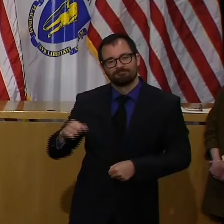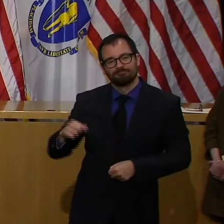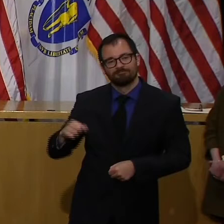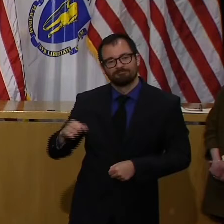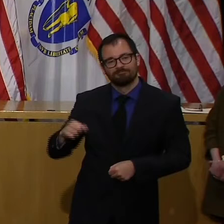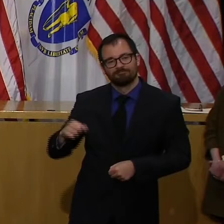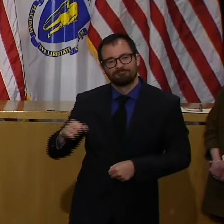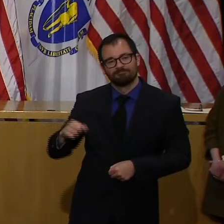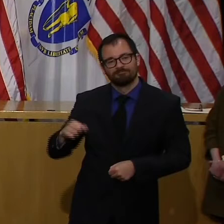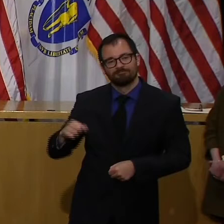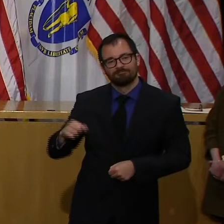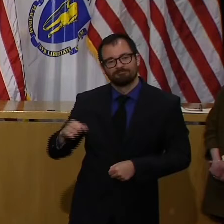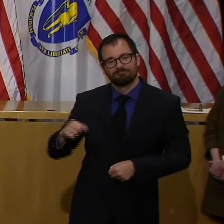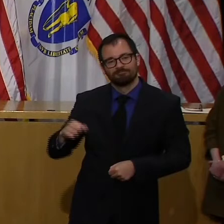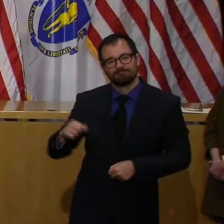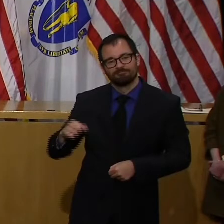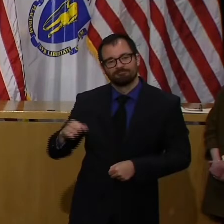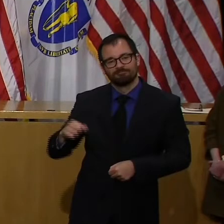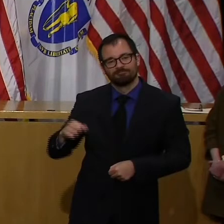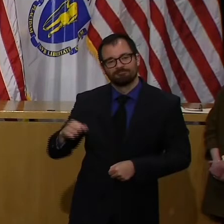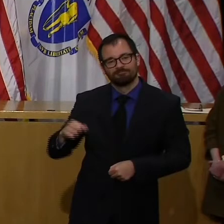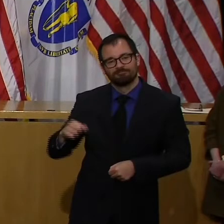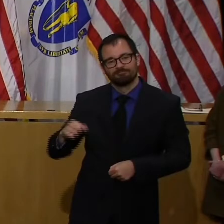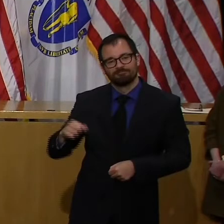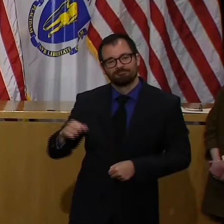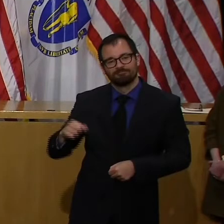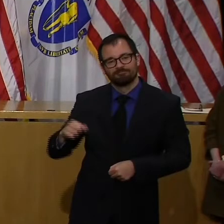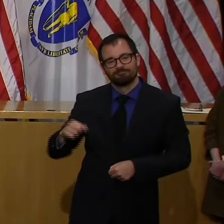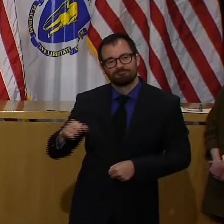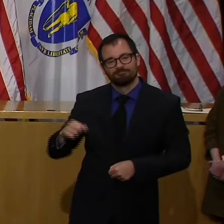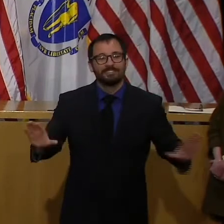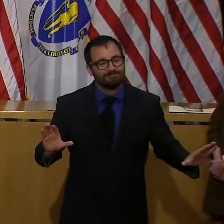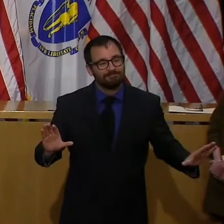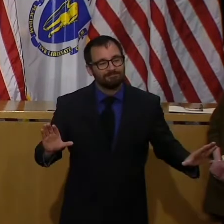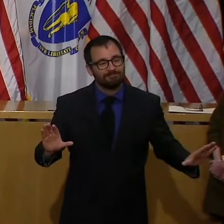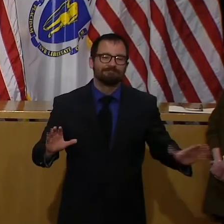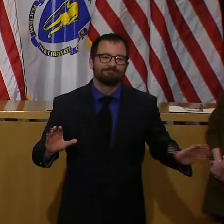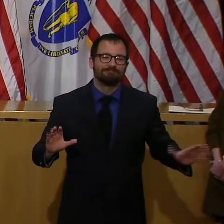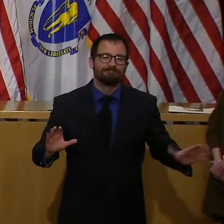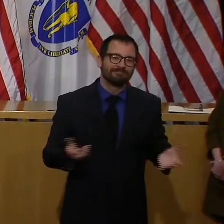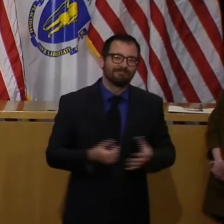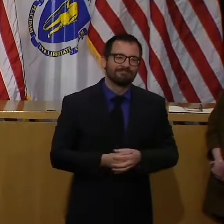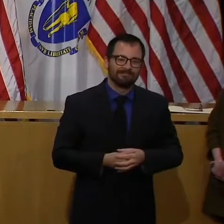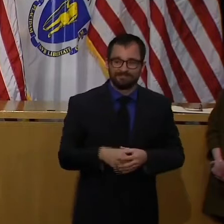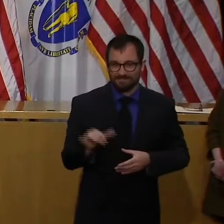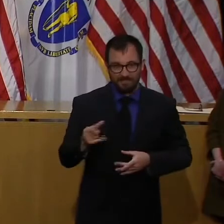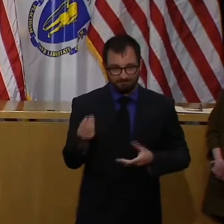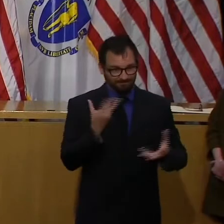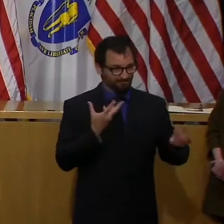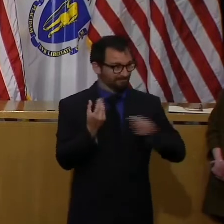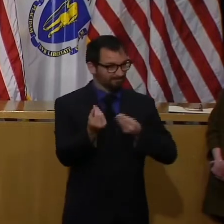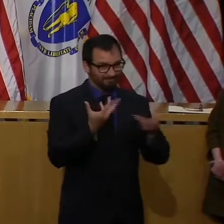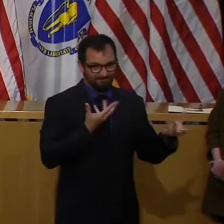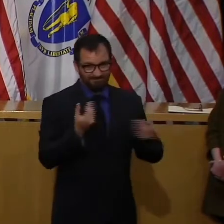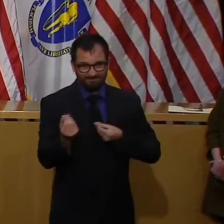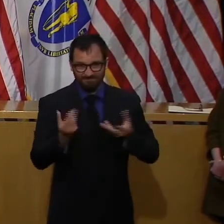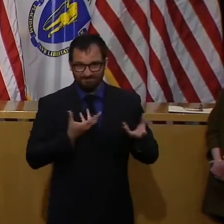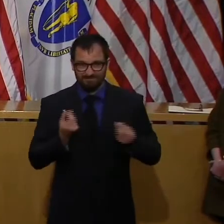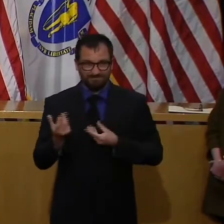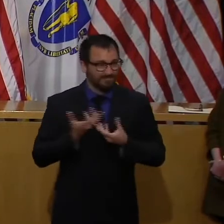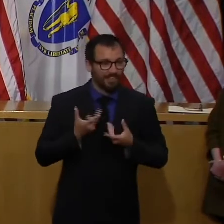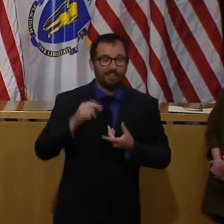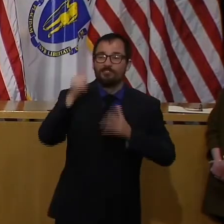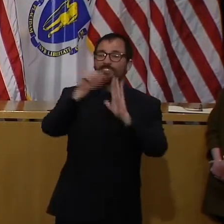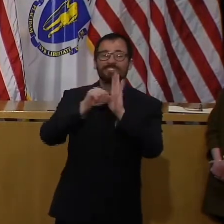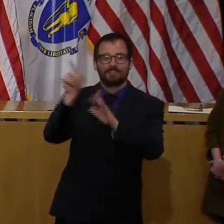organizations are probably going to end up having the same kinds of conversations with us that they end up having with other states. And that in the end, I think